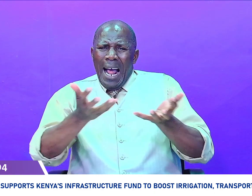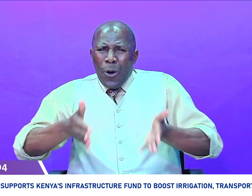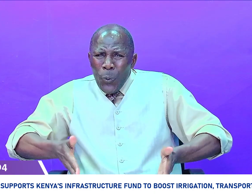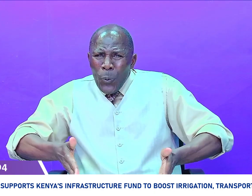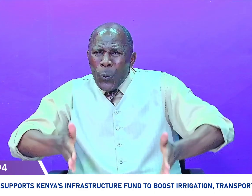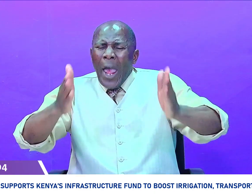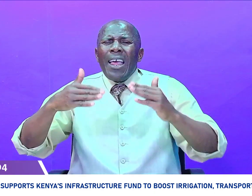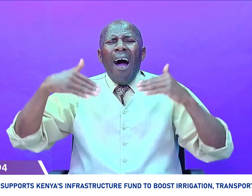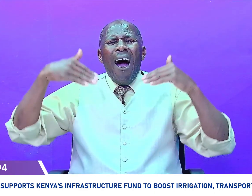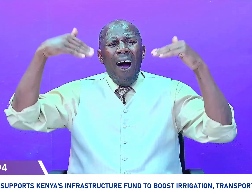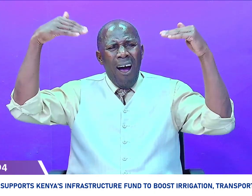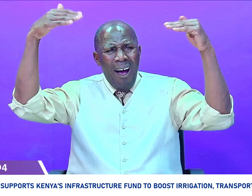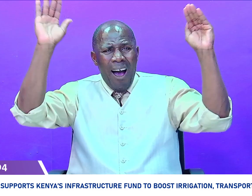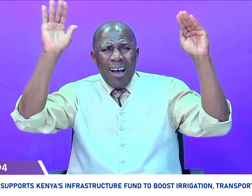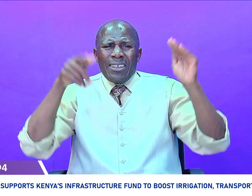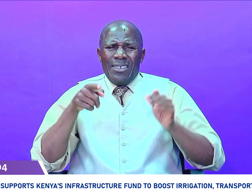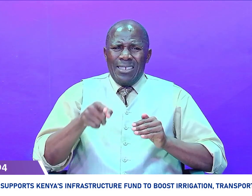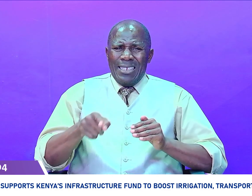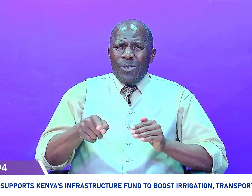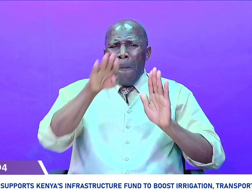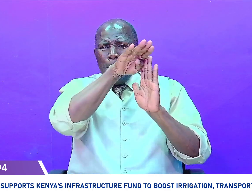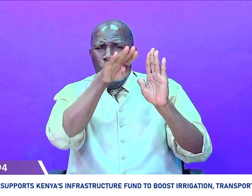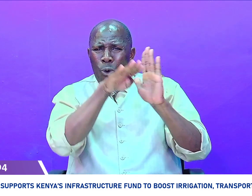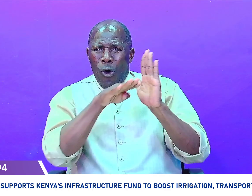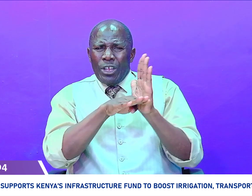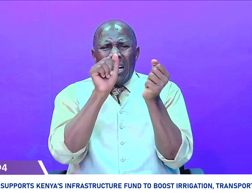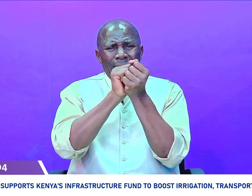carriageway highways, and an additional 10,000